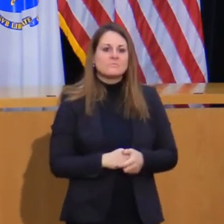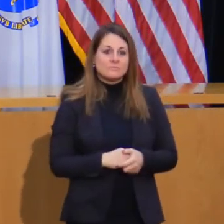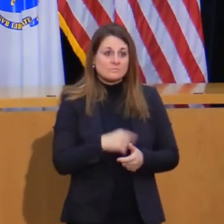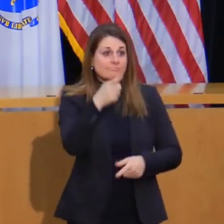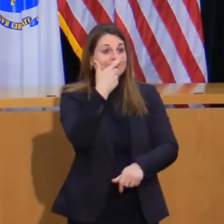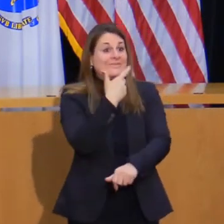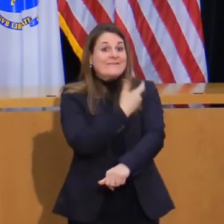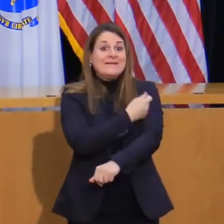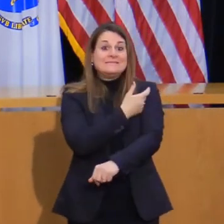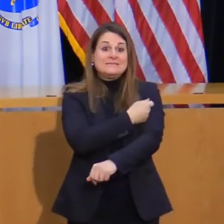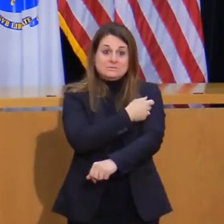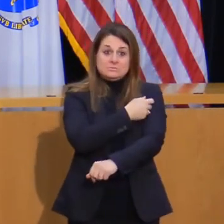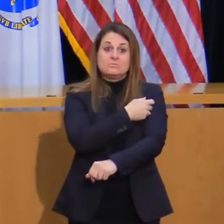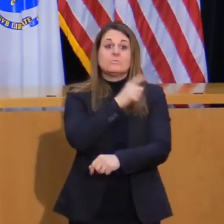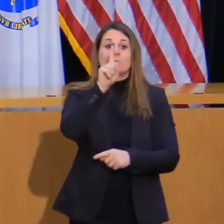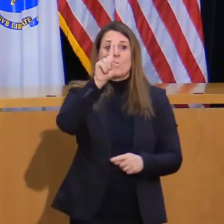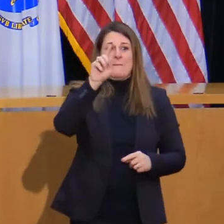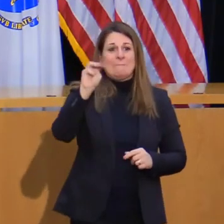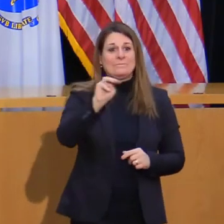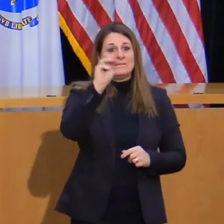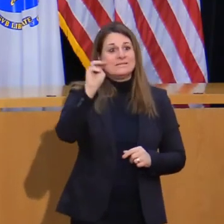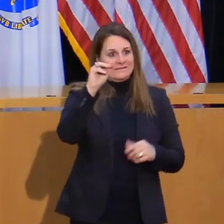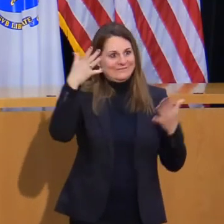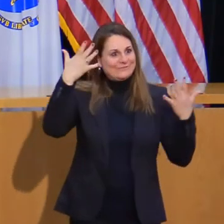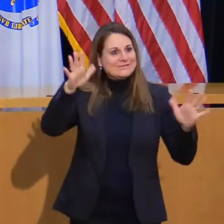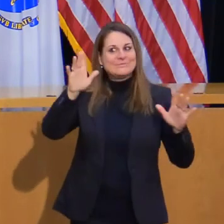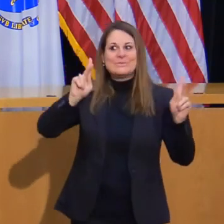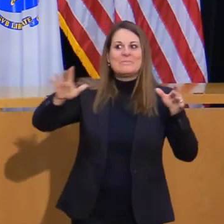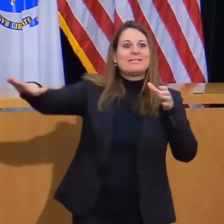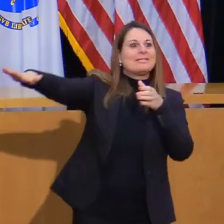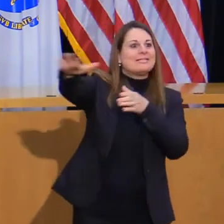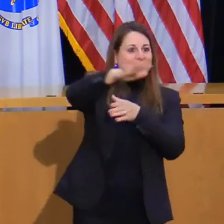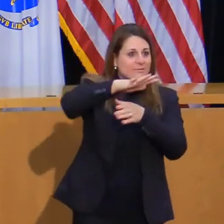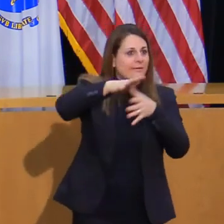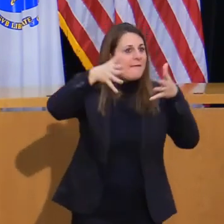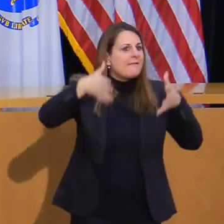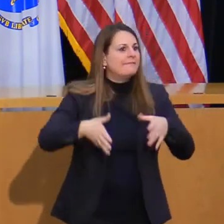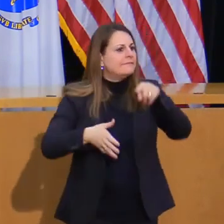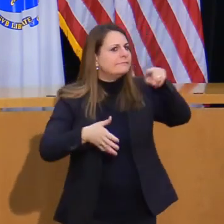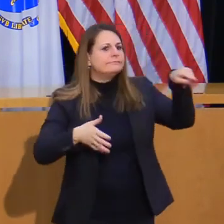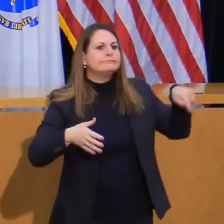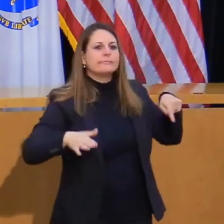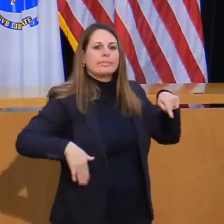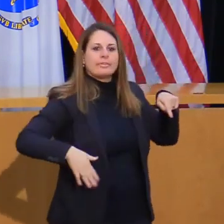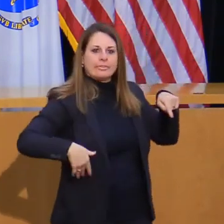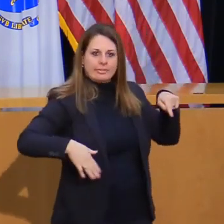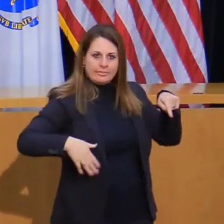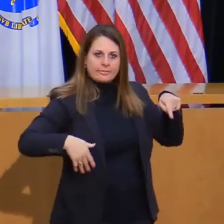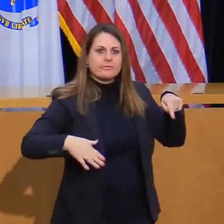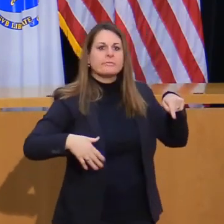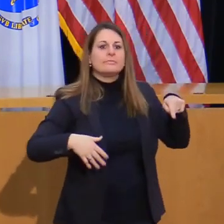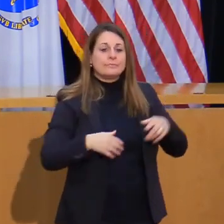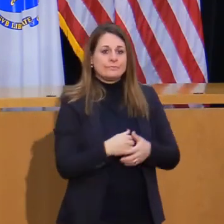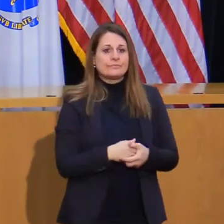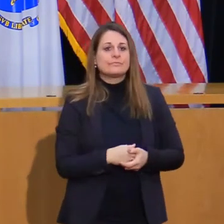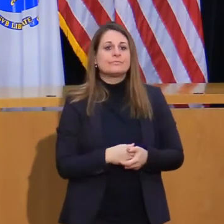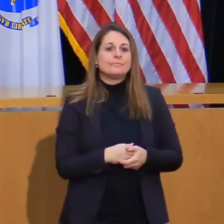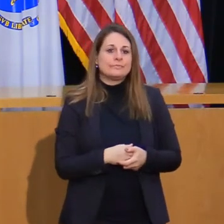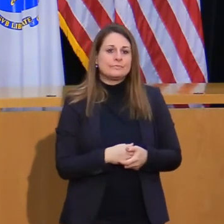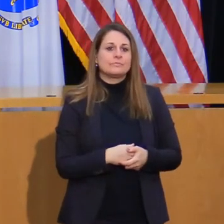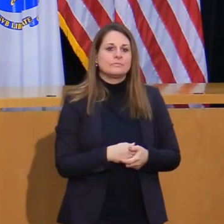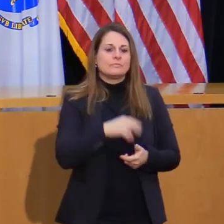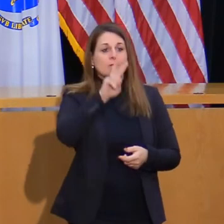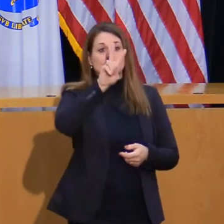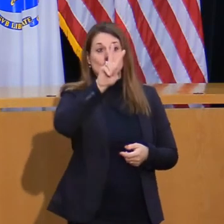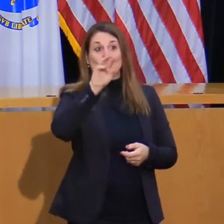are fully vaccinated here in Massachusetts. Over 2 million individuals have received a first dose, which includes the single-dose